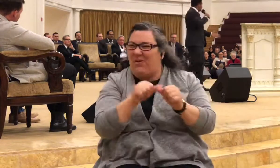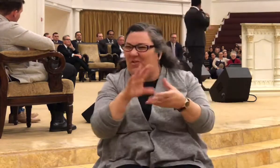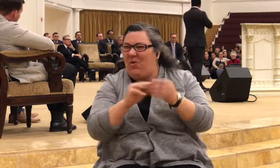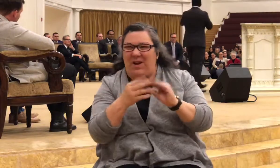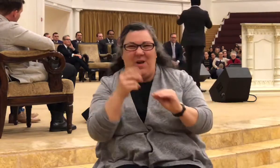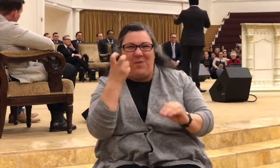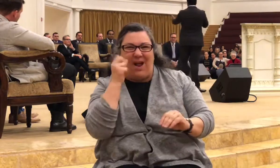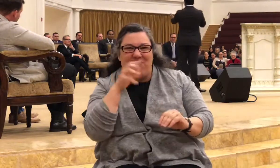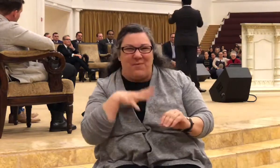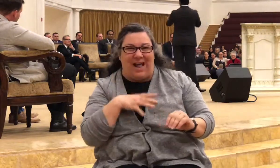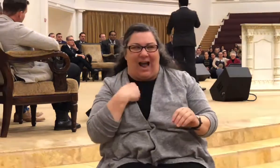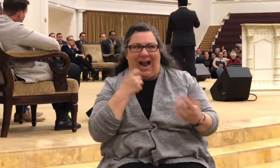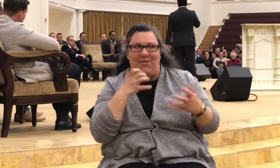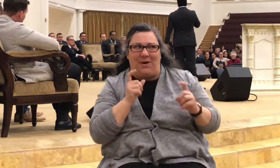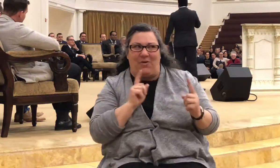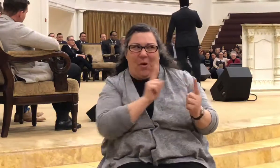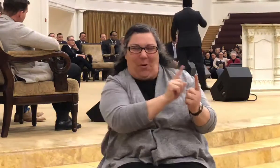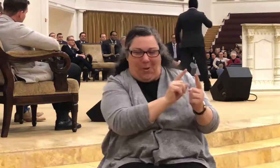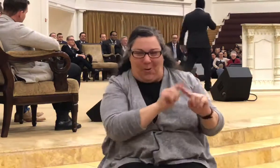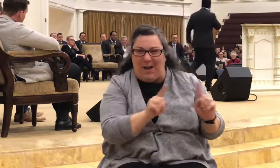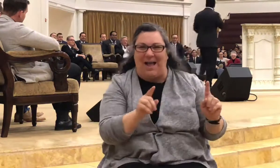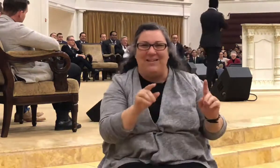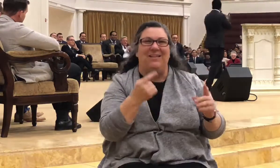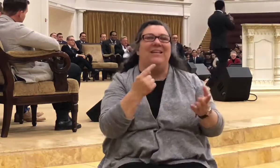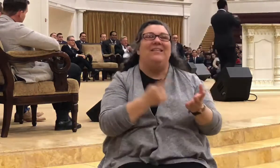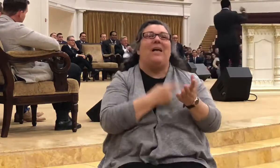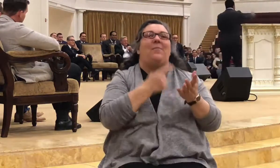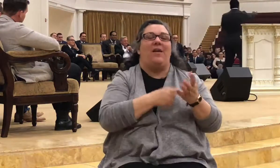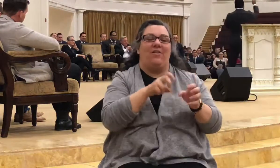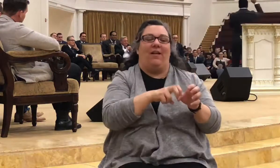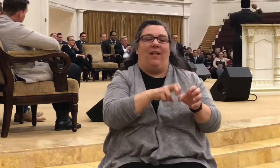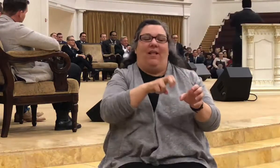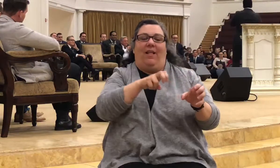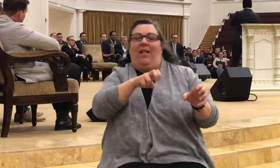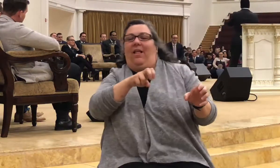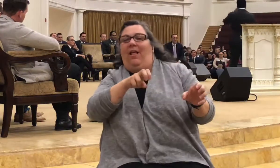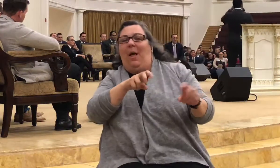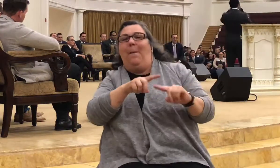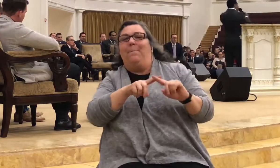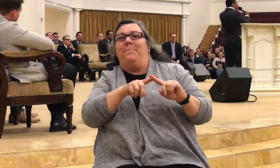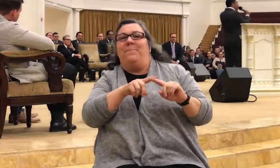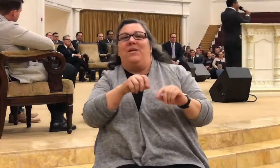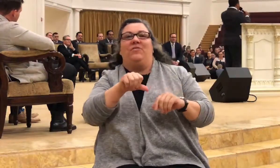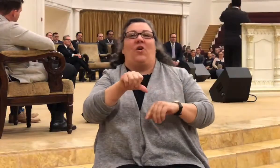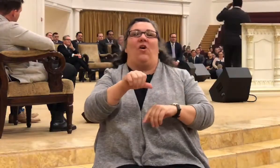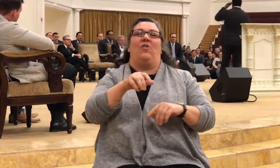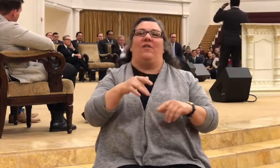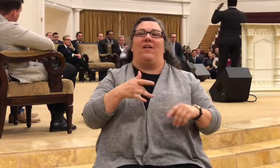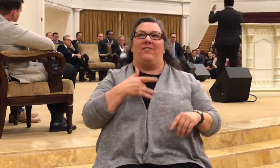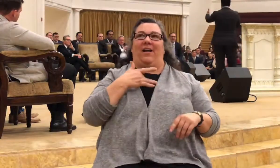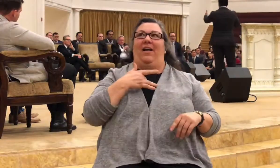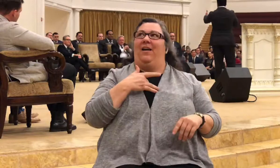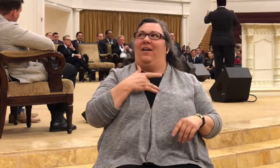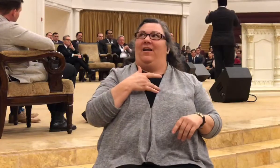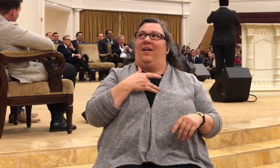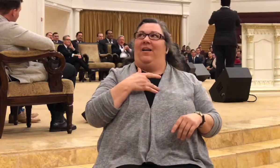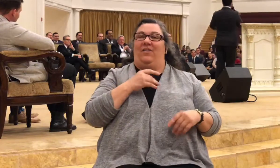sometimes preachers know what I'm talking about. You just did the anointing. You step out, get up, and when you get to the car, you're like, man, did that just